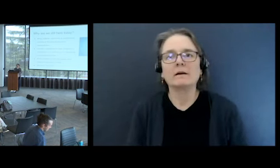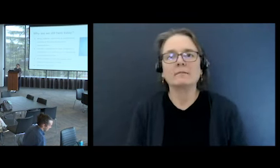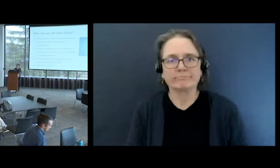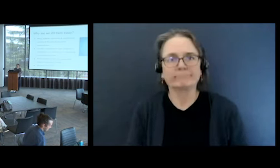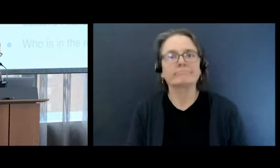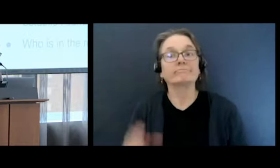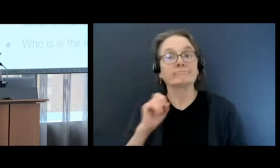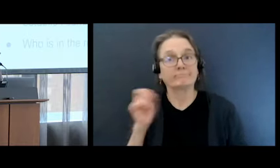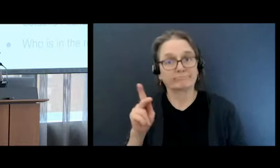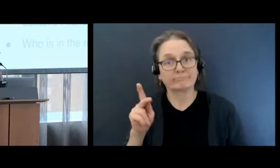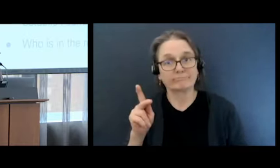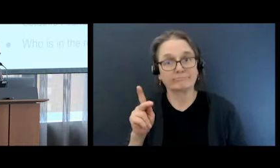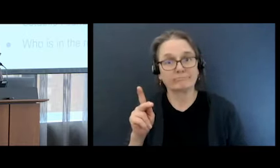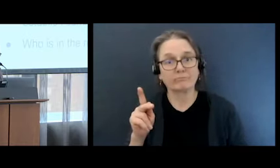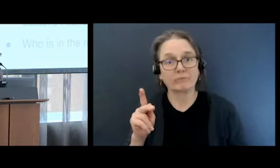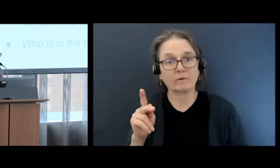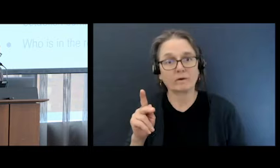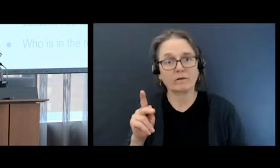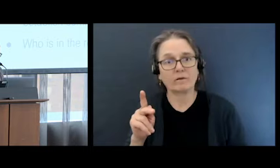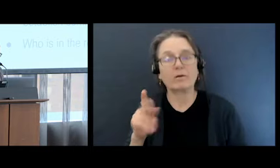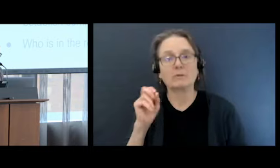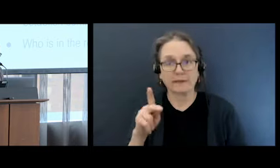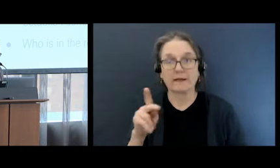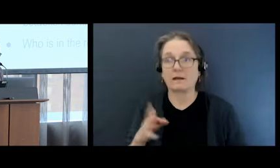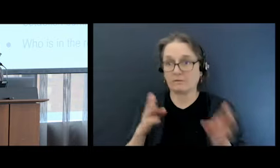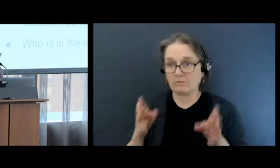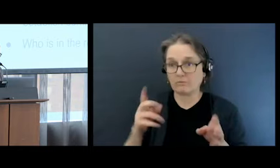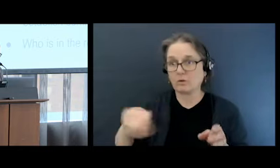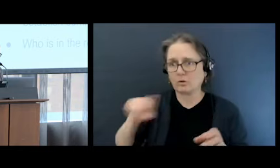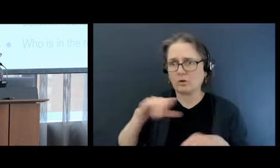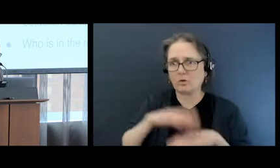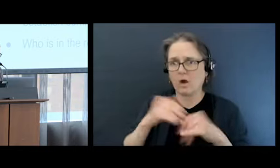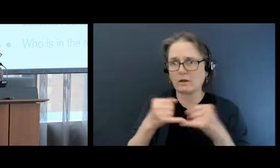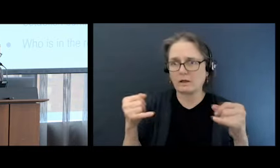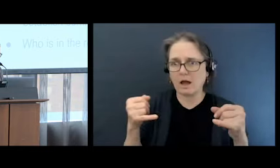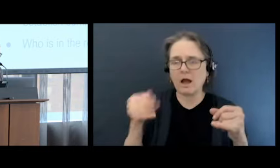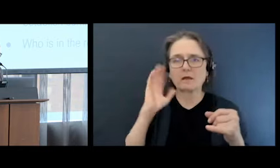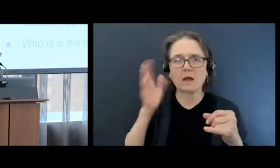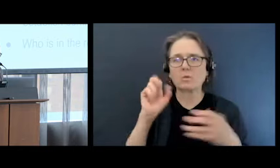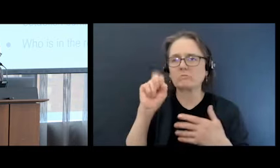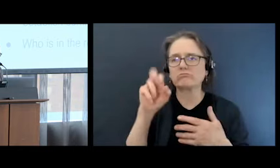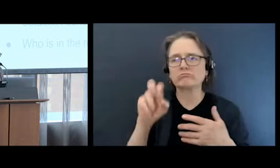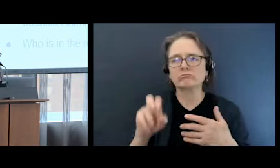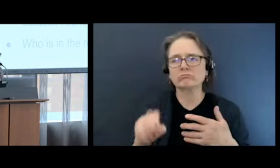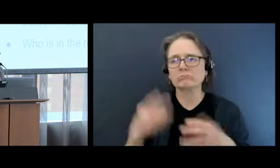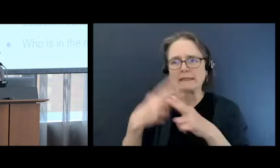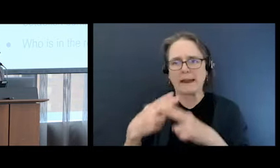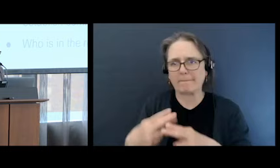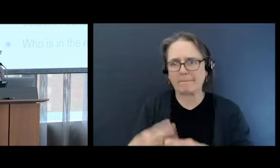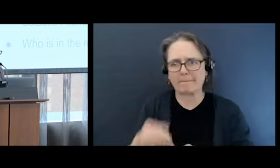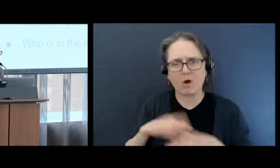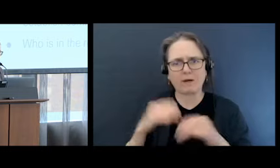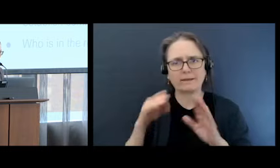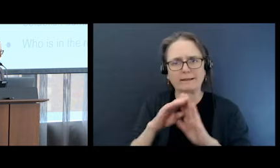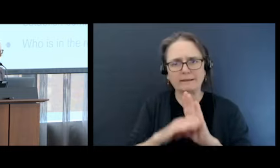Okay, and for you online, I'm just going to go down the list, if that's all right, and you can choose not